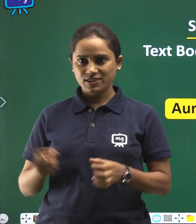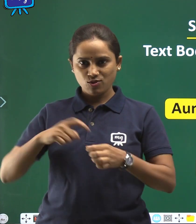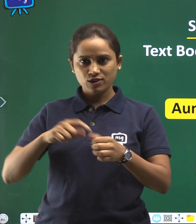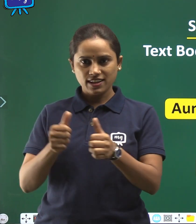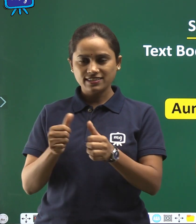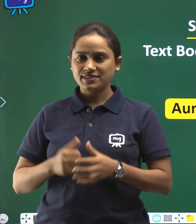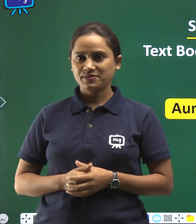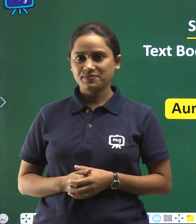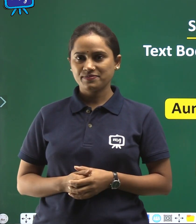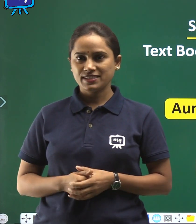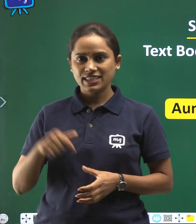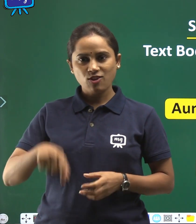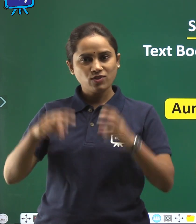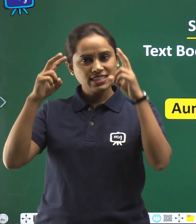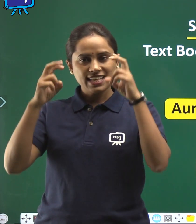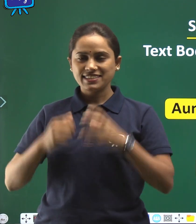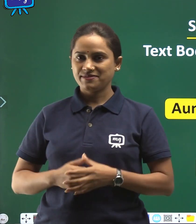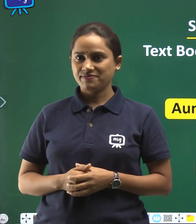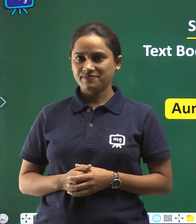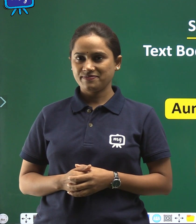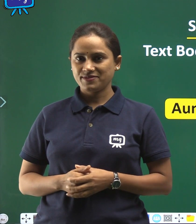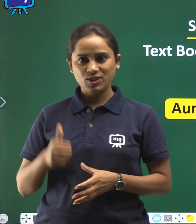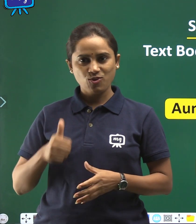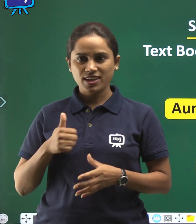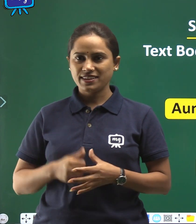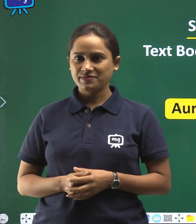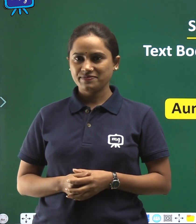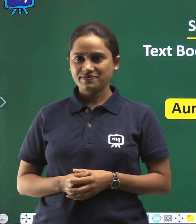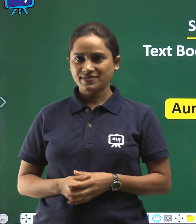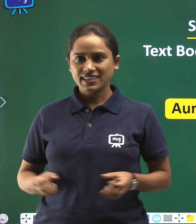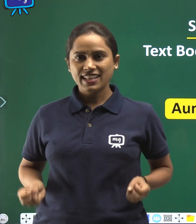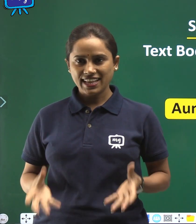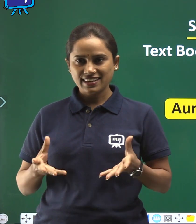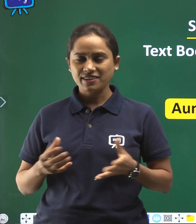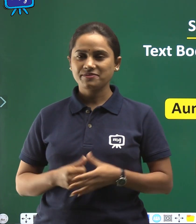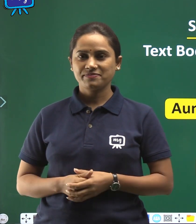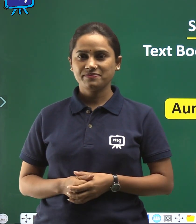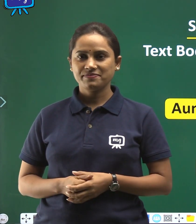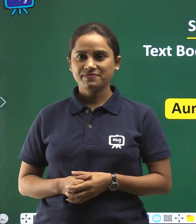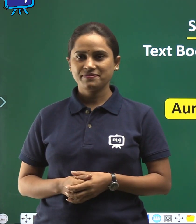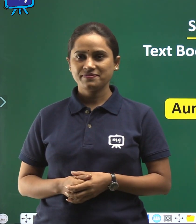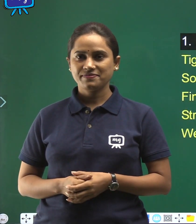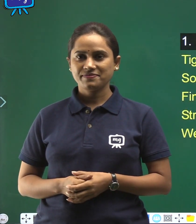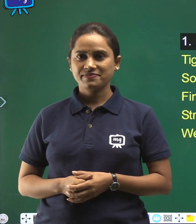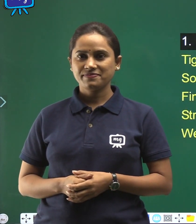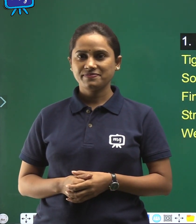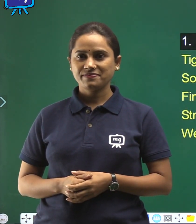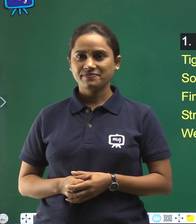question answers of this lesson. Okay, let's start.